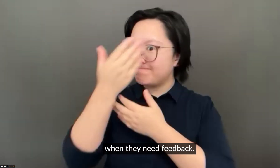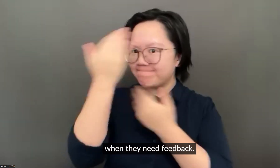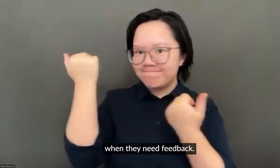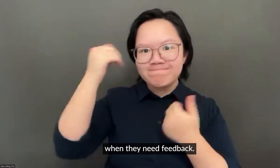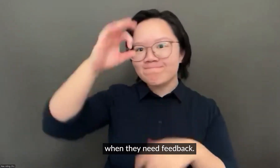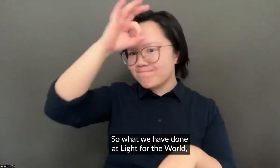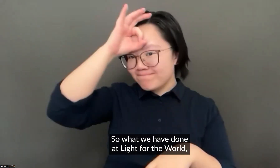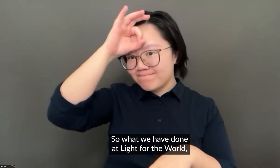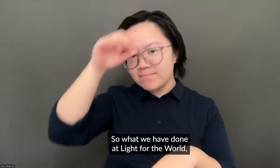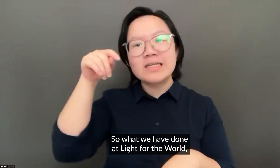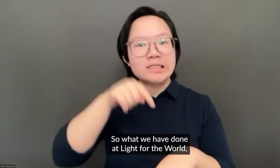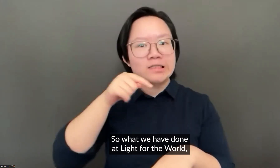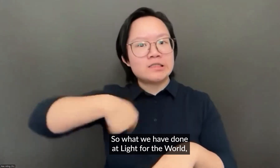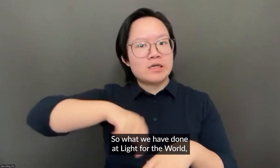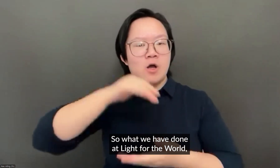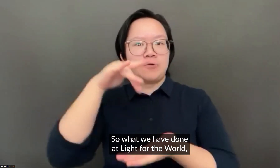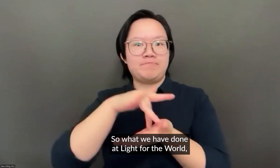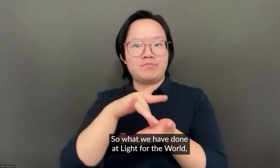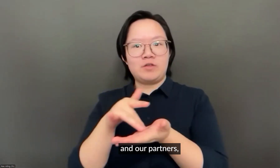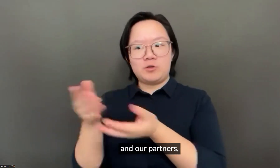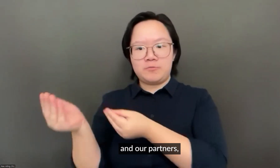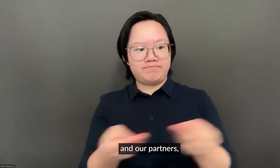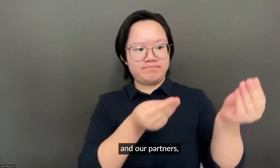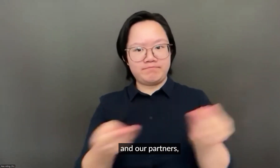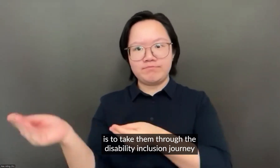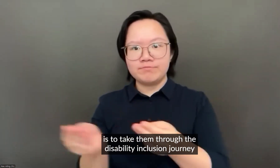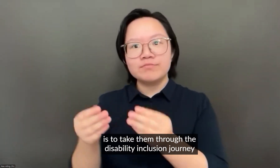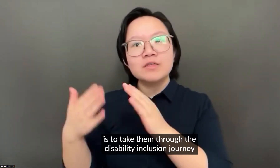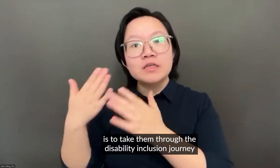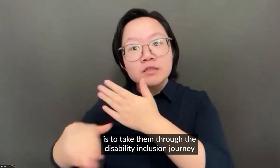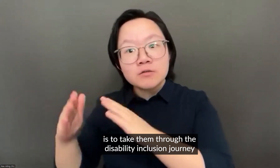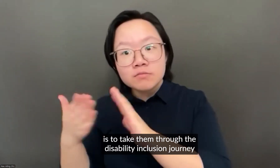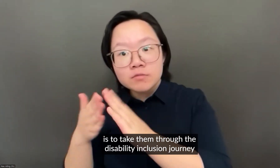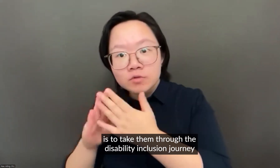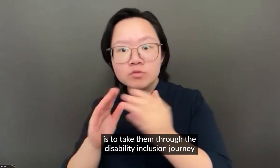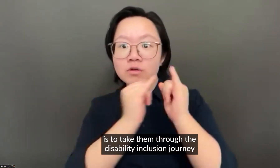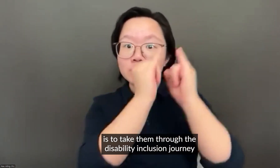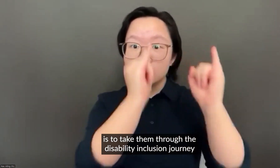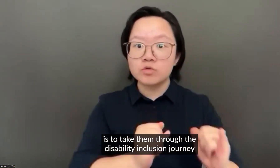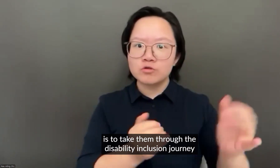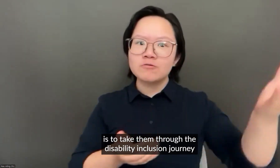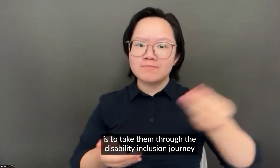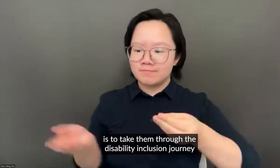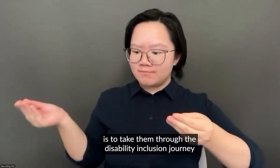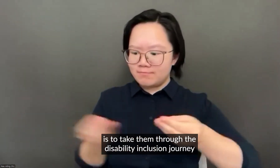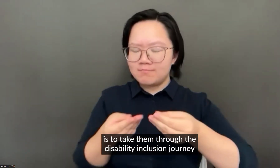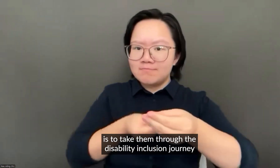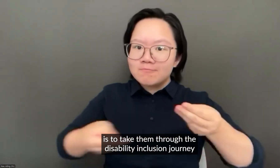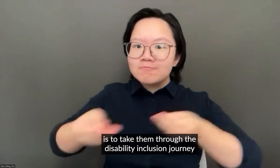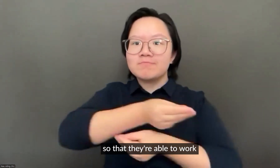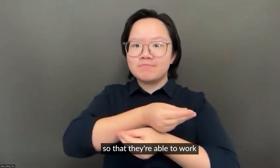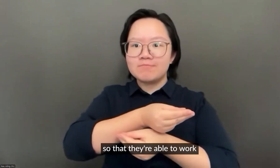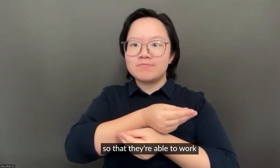need feedback. So what we have done at Light for the World and our partners is to take them through the disability inclusion